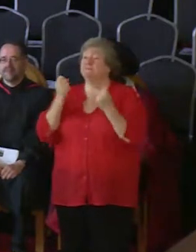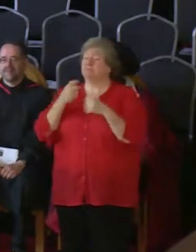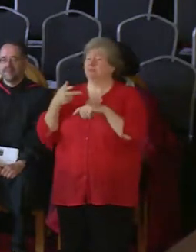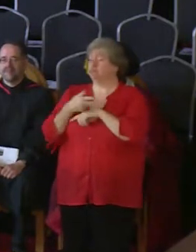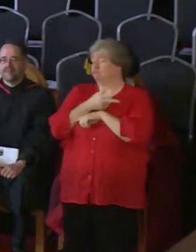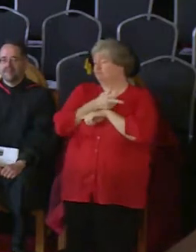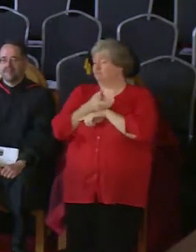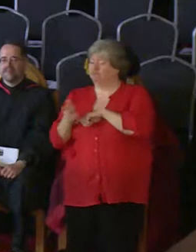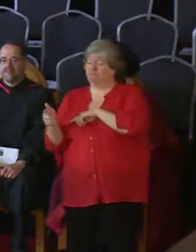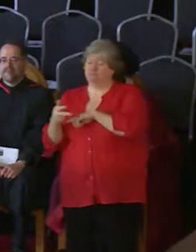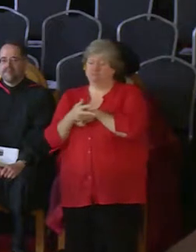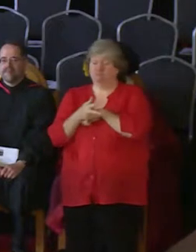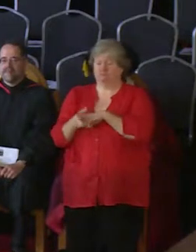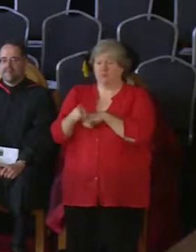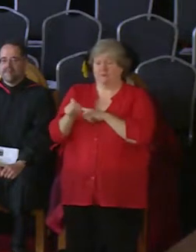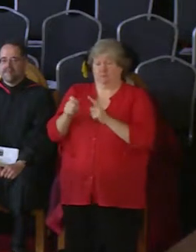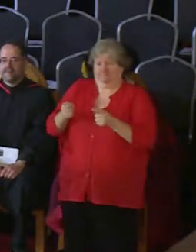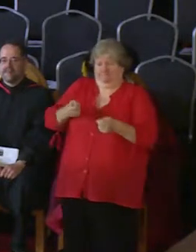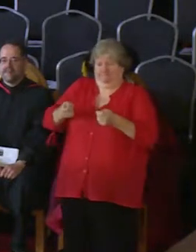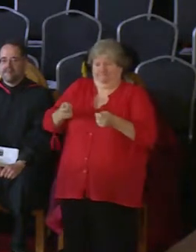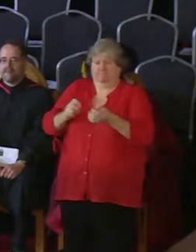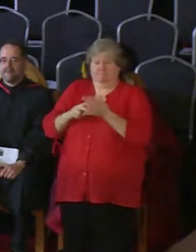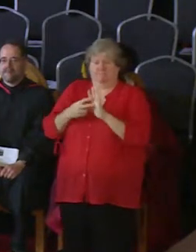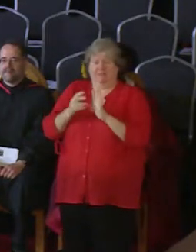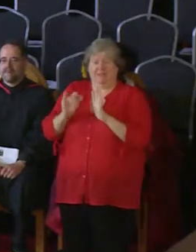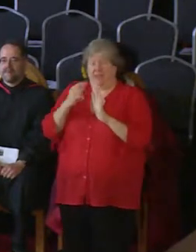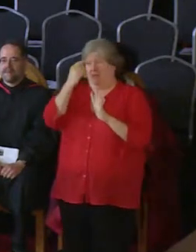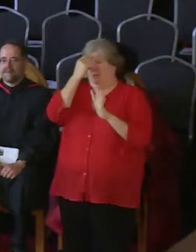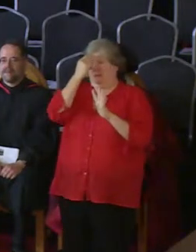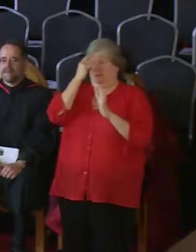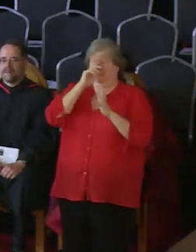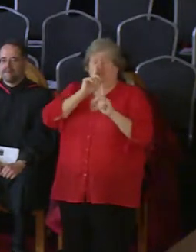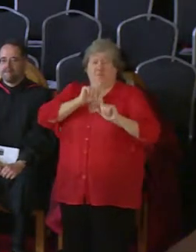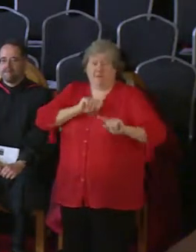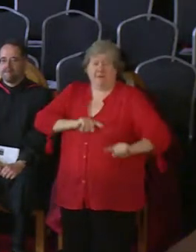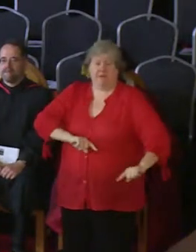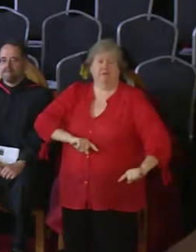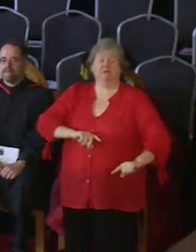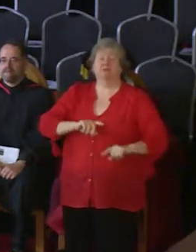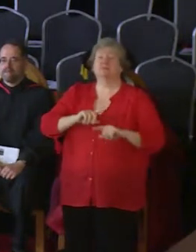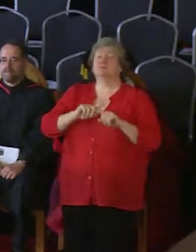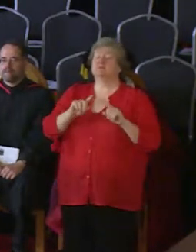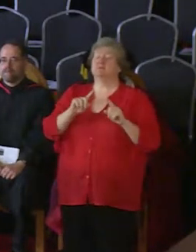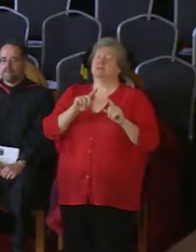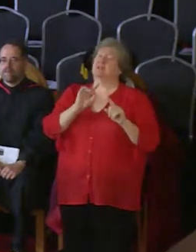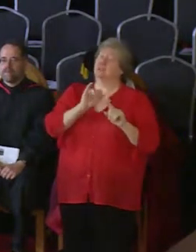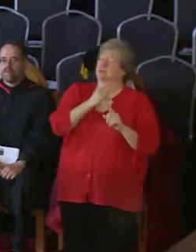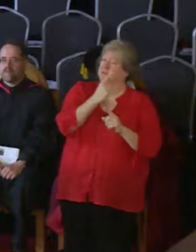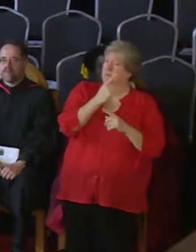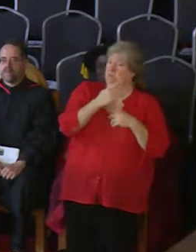and turns of the road from moment to moment. But of course, there's another kind of thinking,